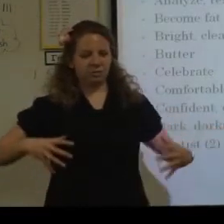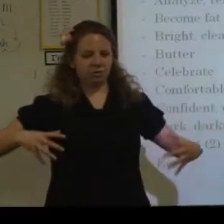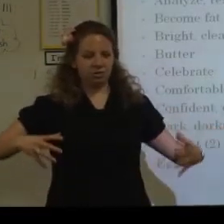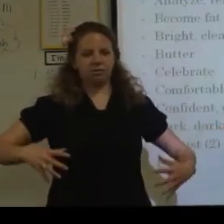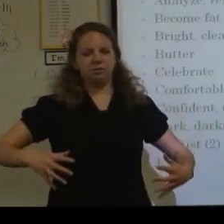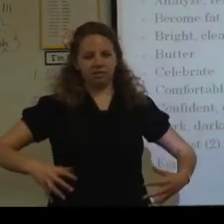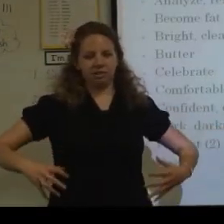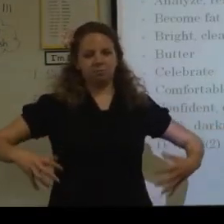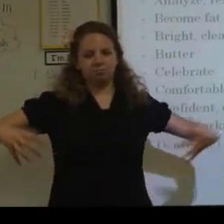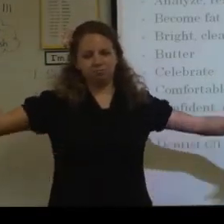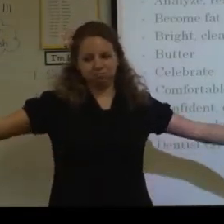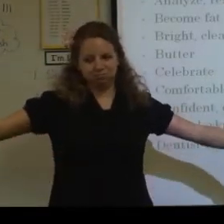times you do see it with the that